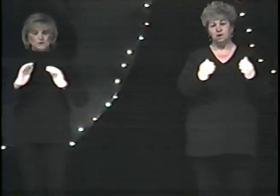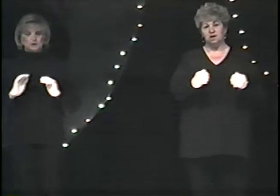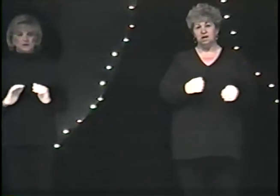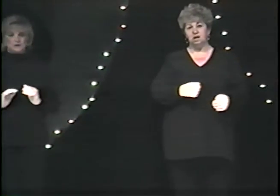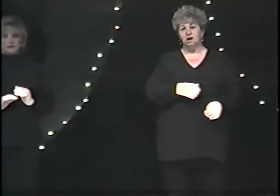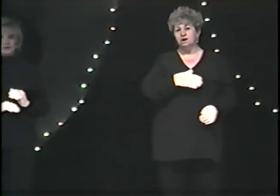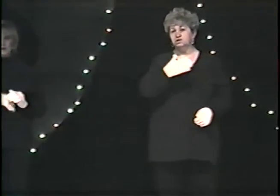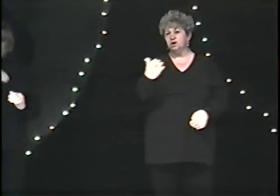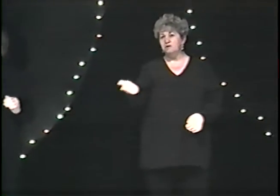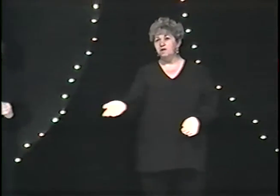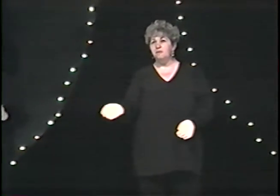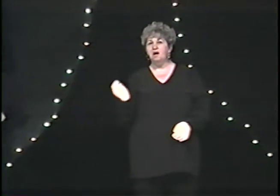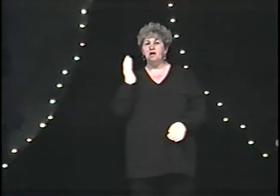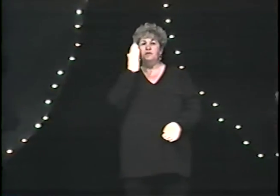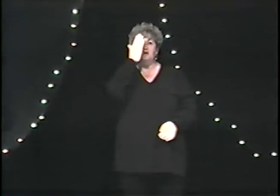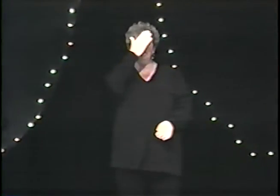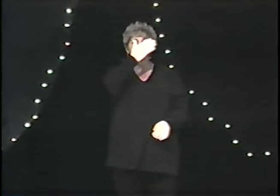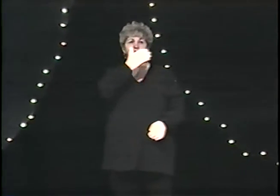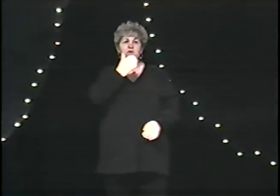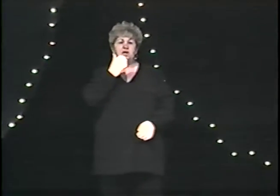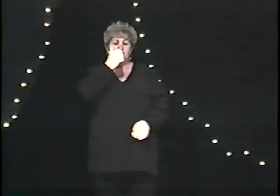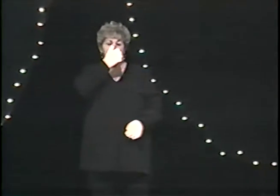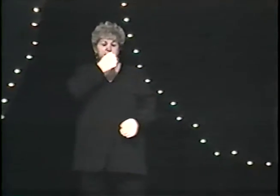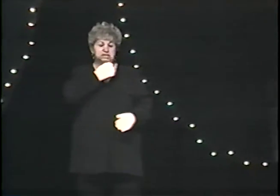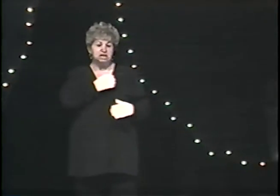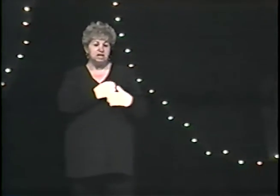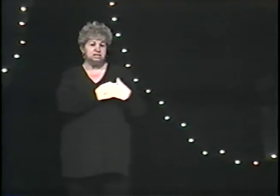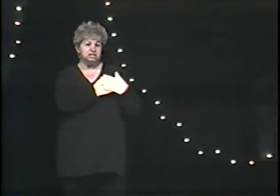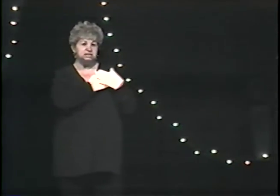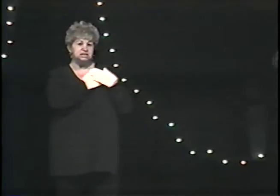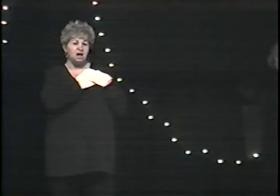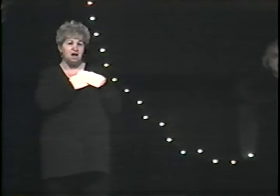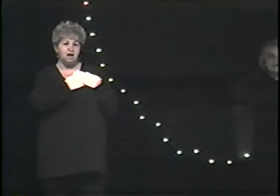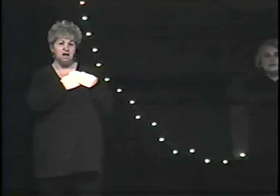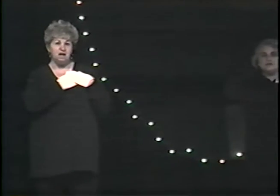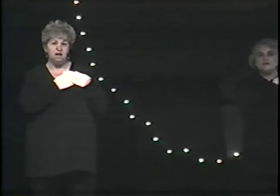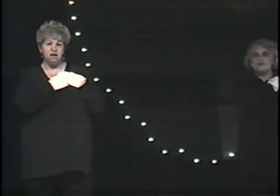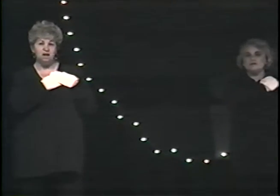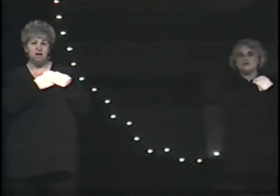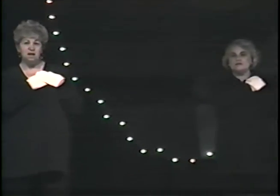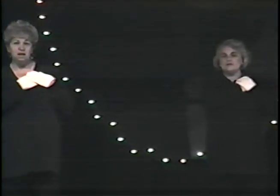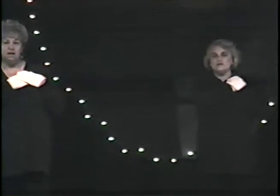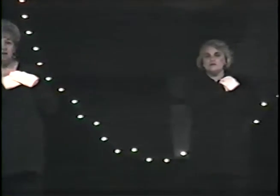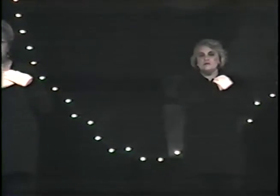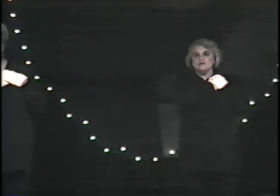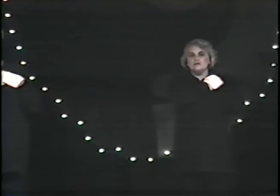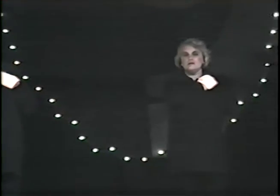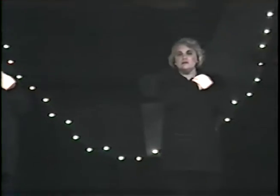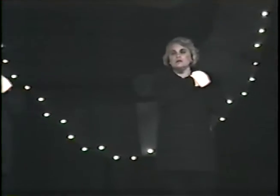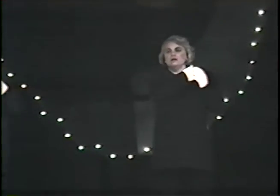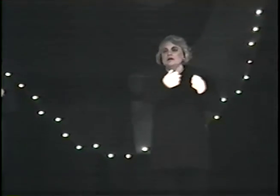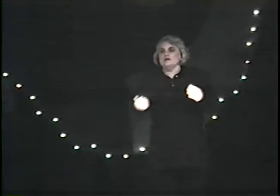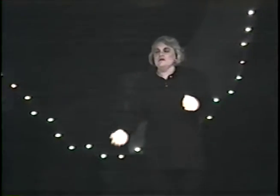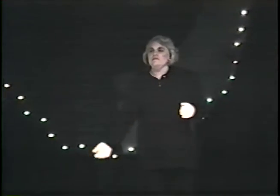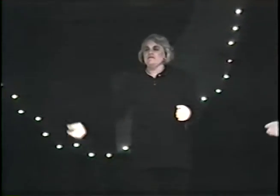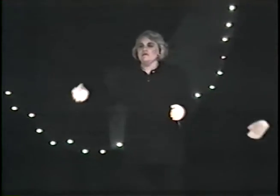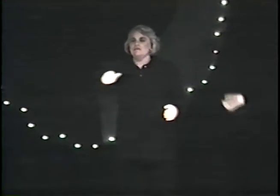Show them all the beauty they possess inside, give them a